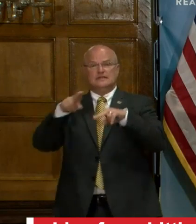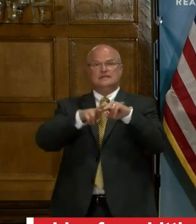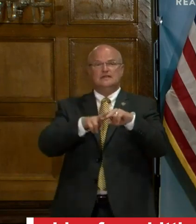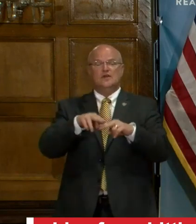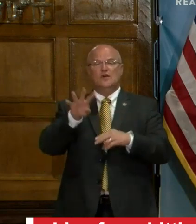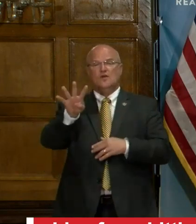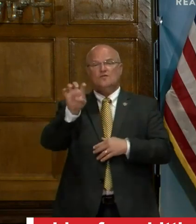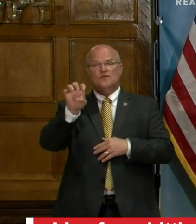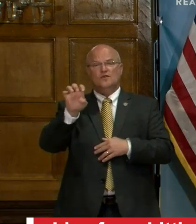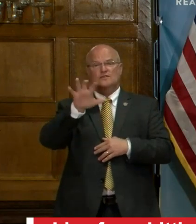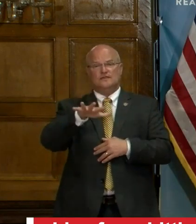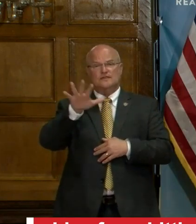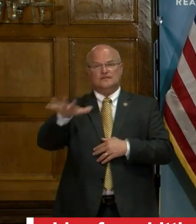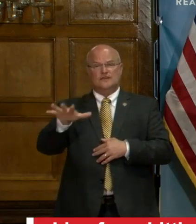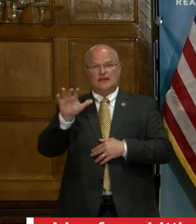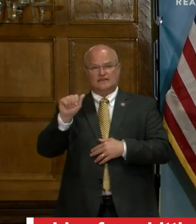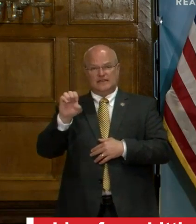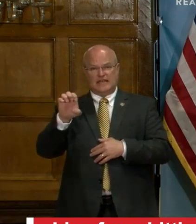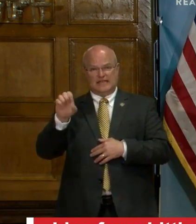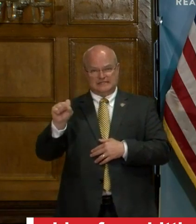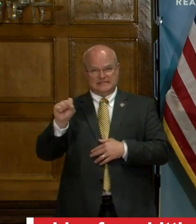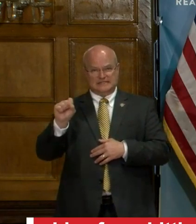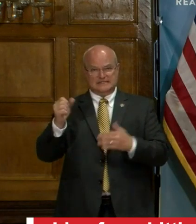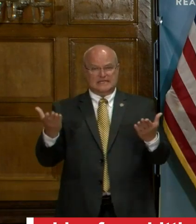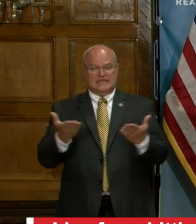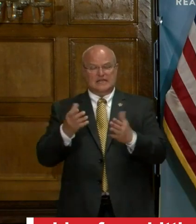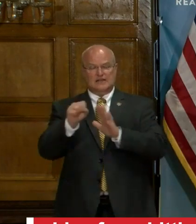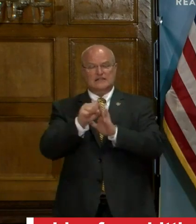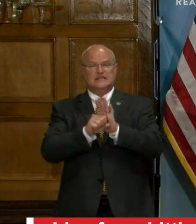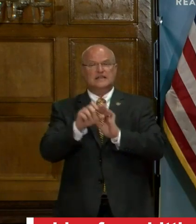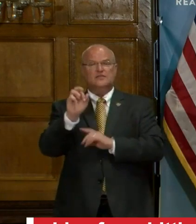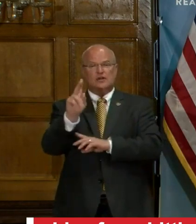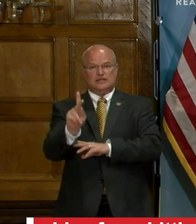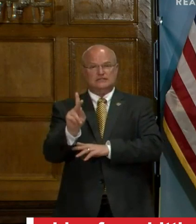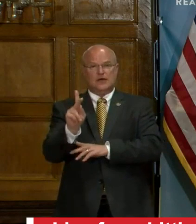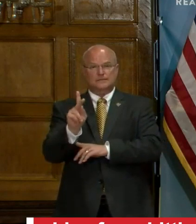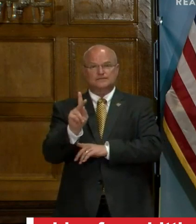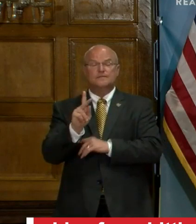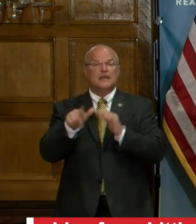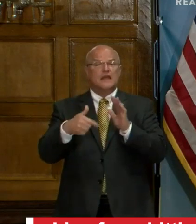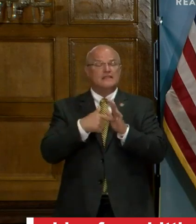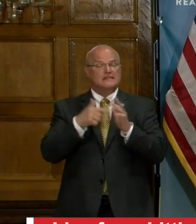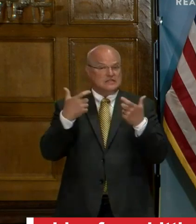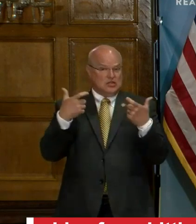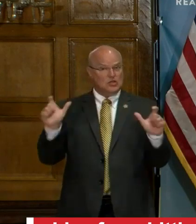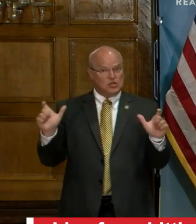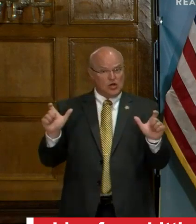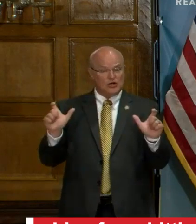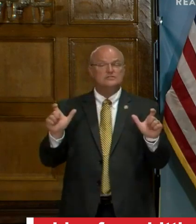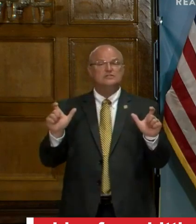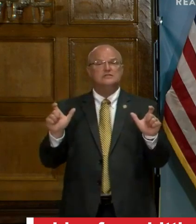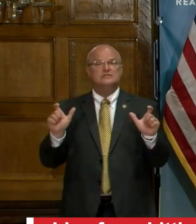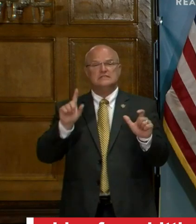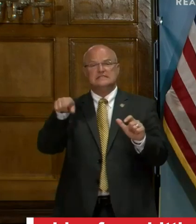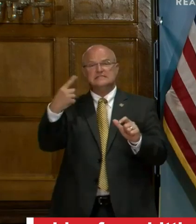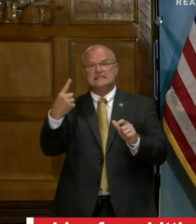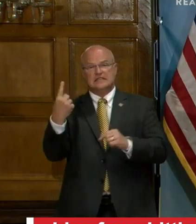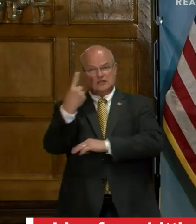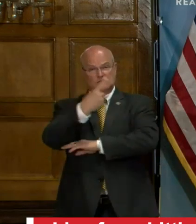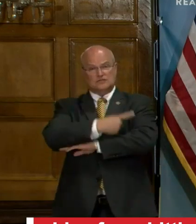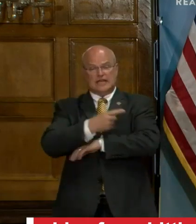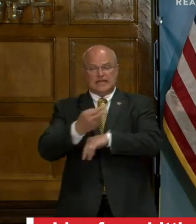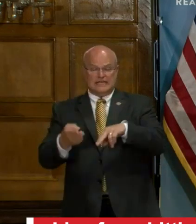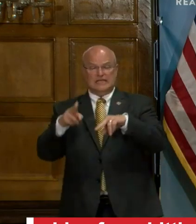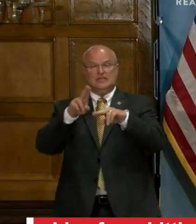additional 455 cases here in the state of Arkansas. This is the largest single